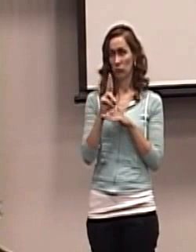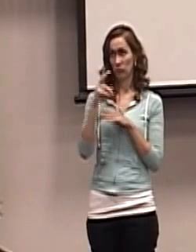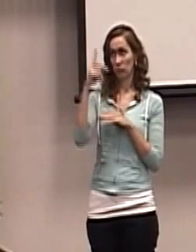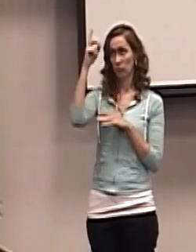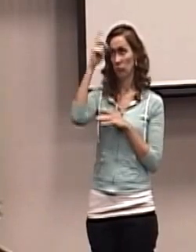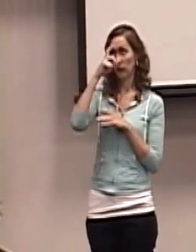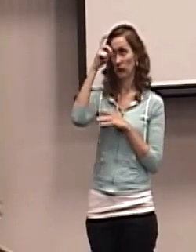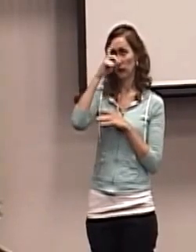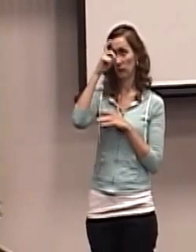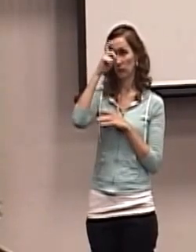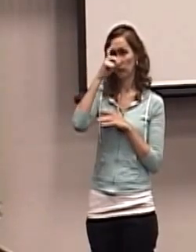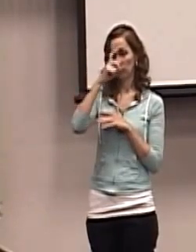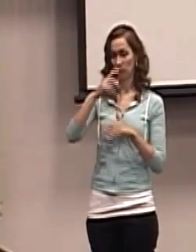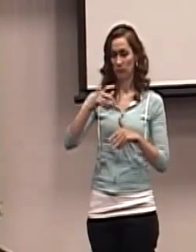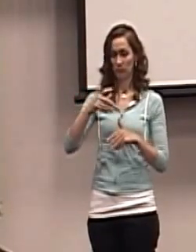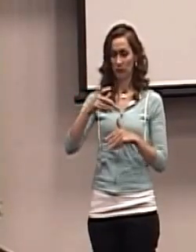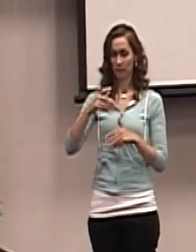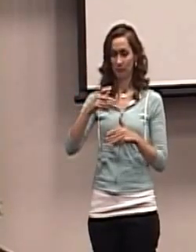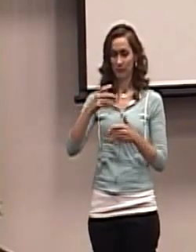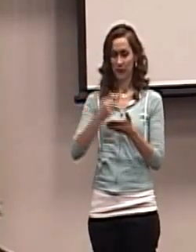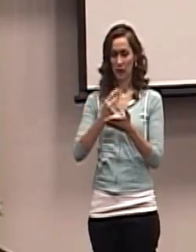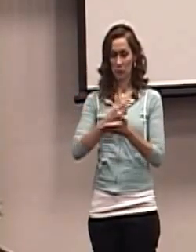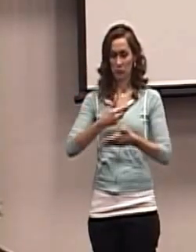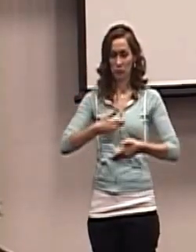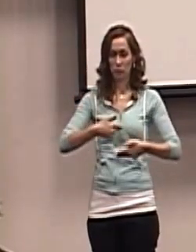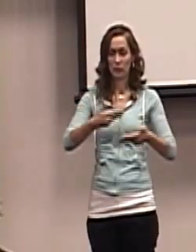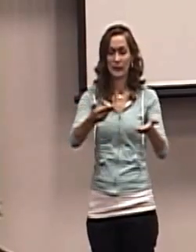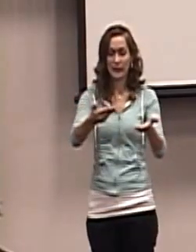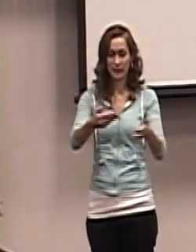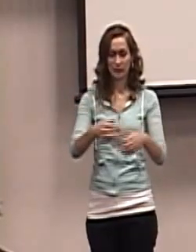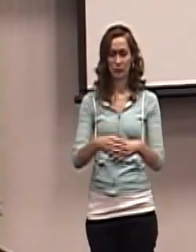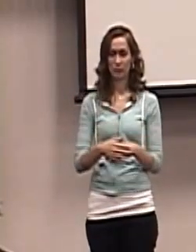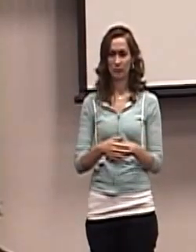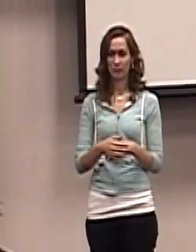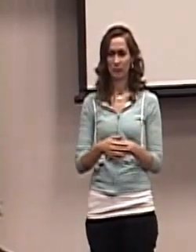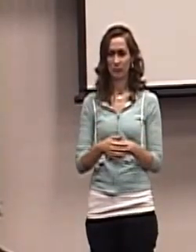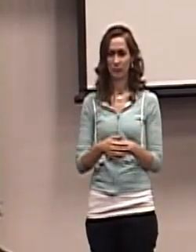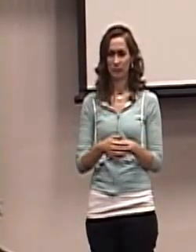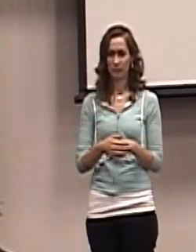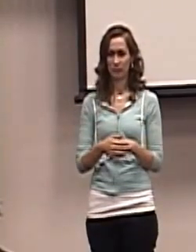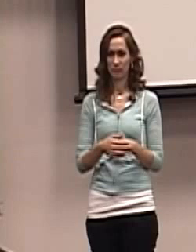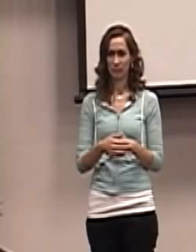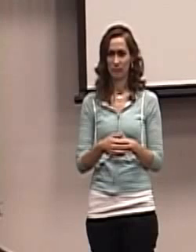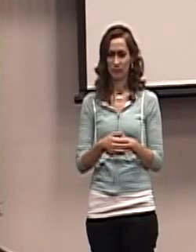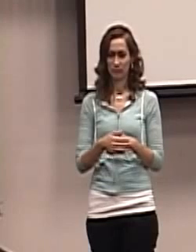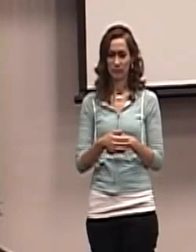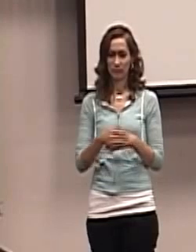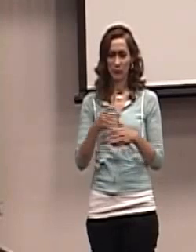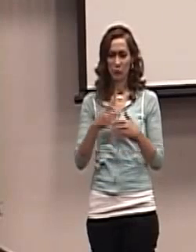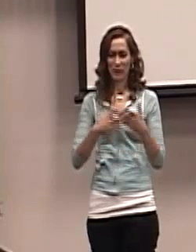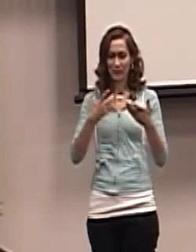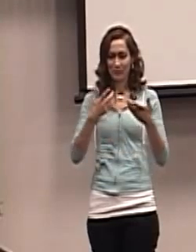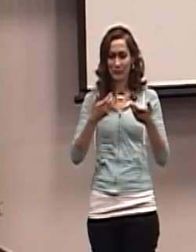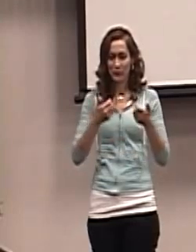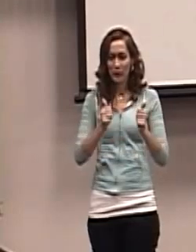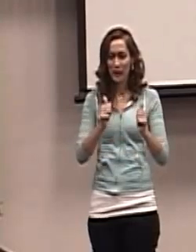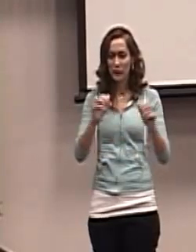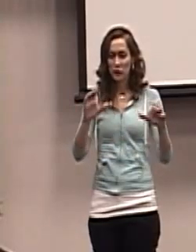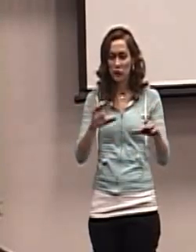how they present the good news, what they try to accomplish, how long they